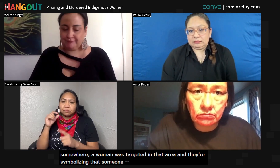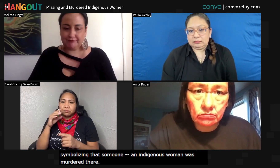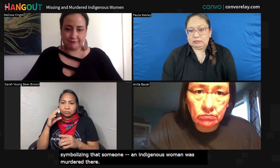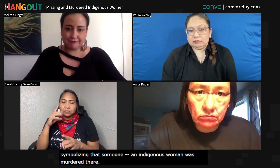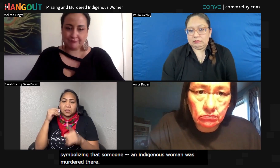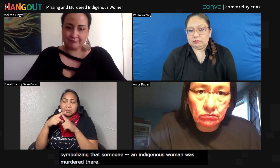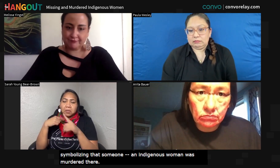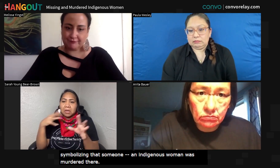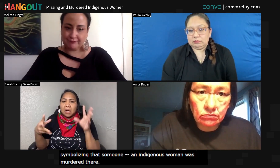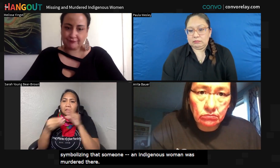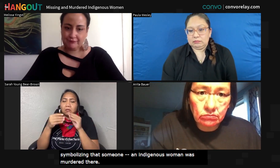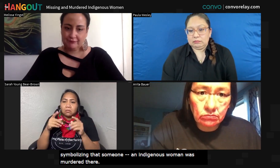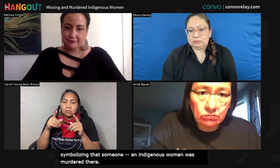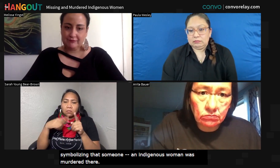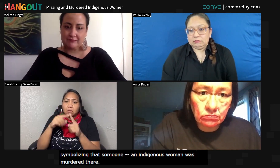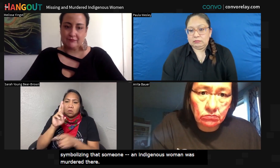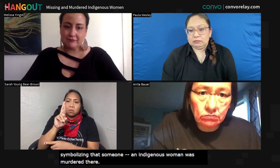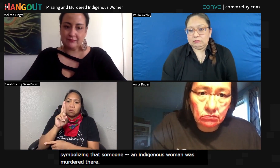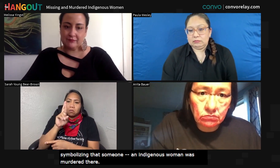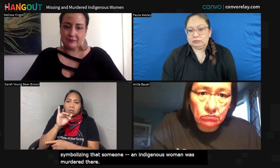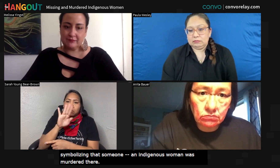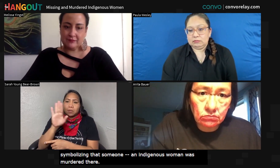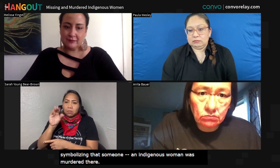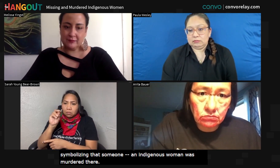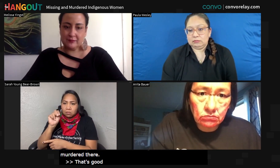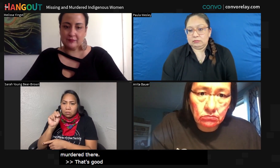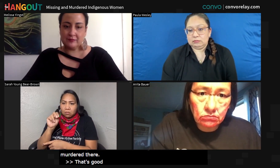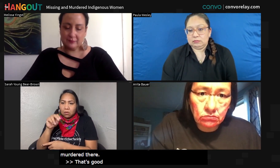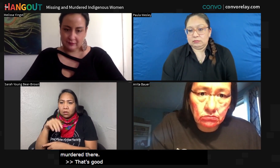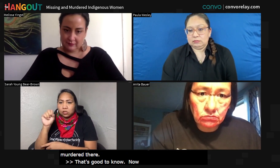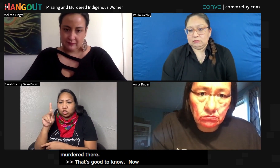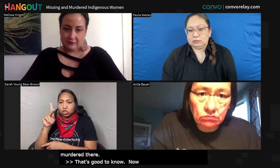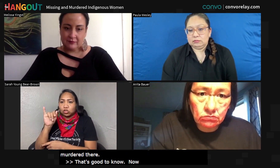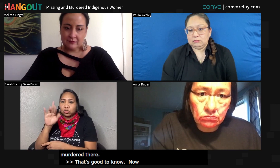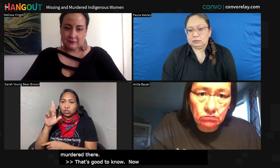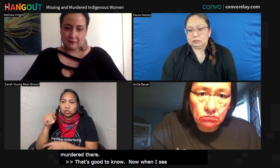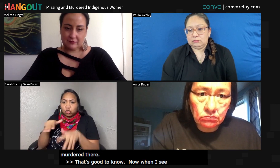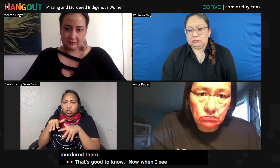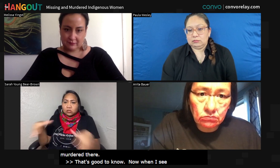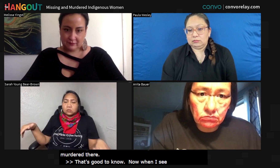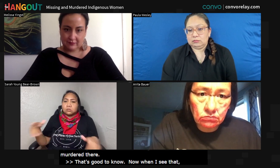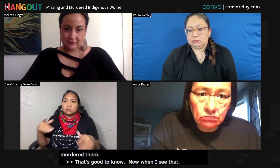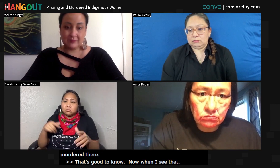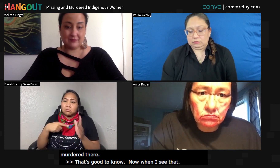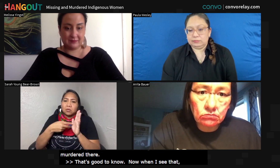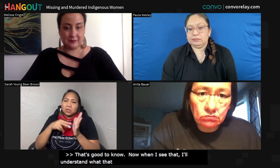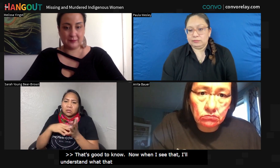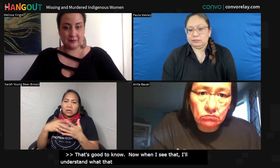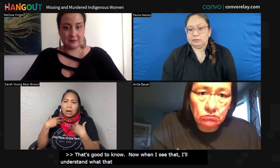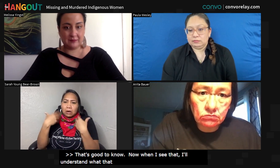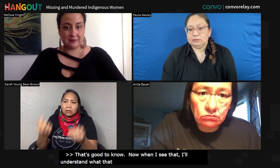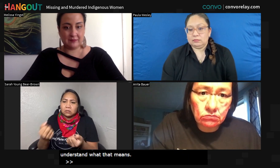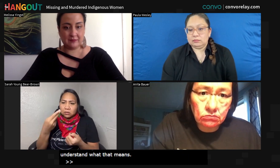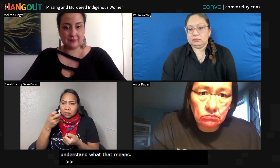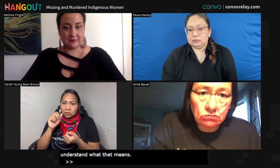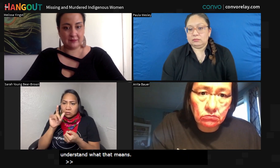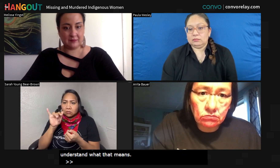know. So now when I see that, I will understand what that means. and if I can add about that ribbon also with the skirt, it